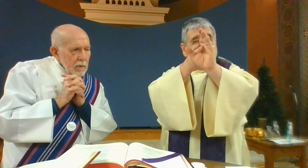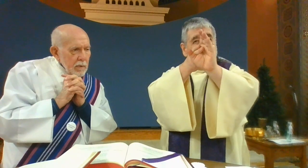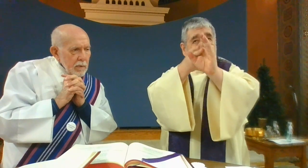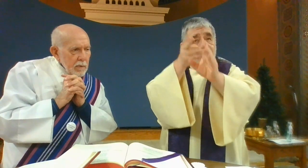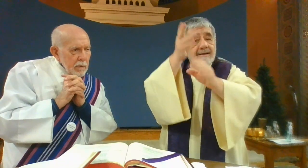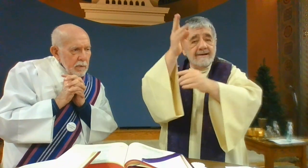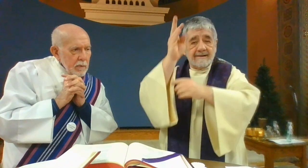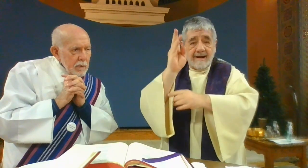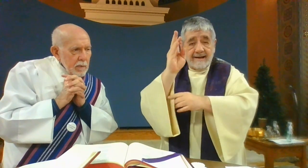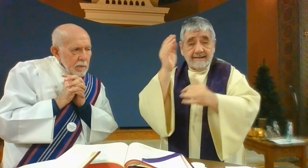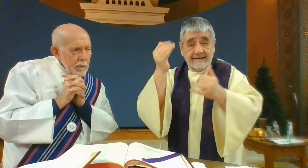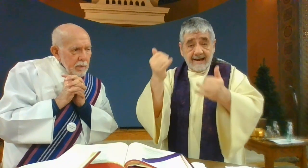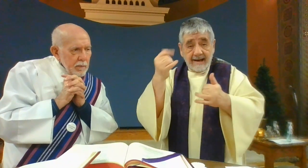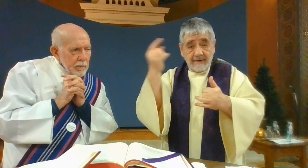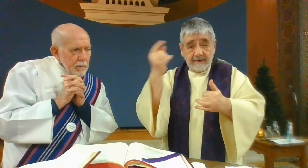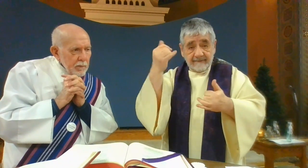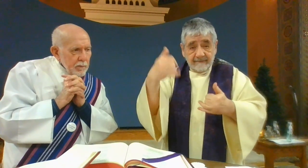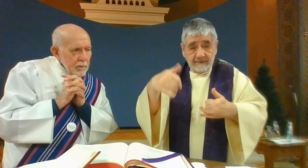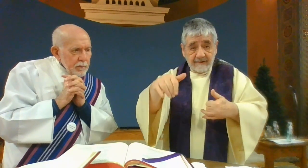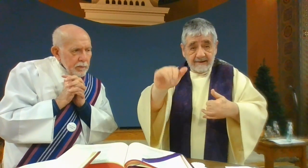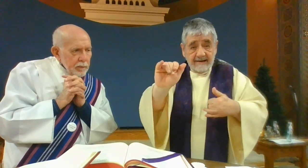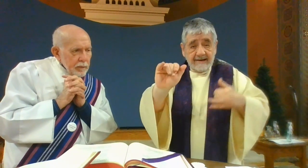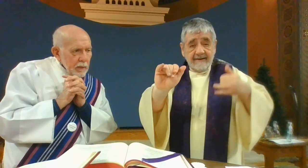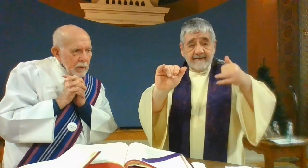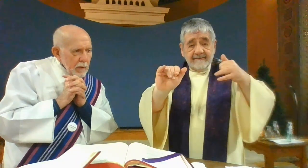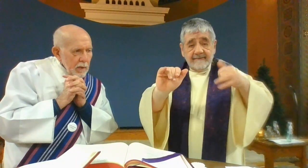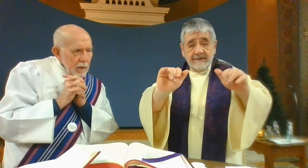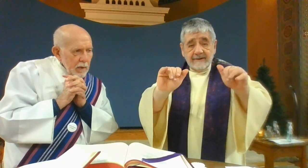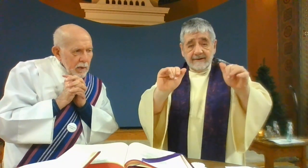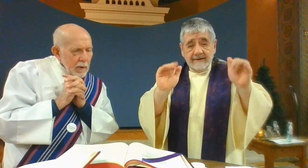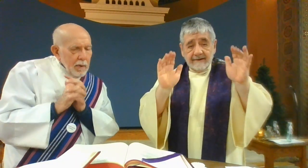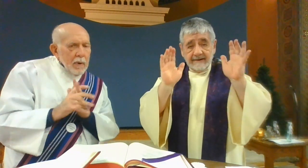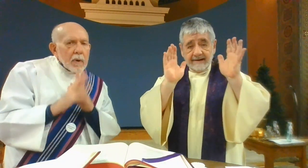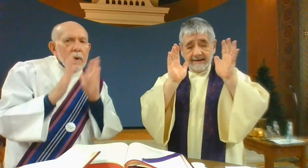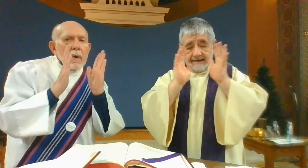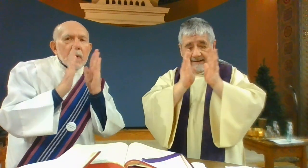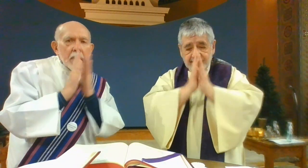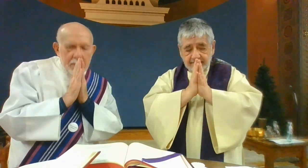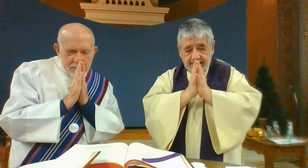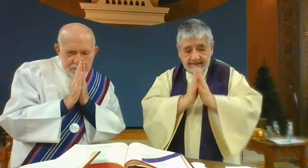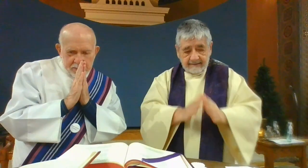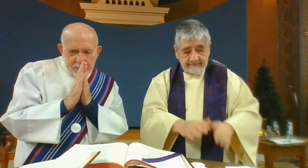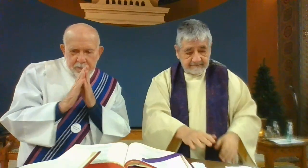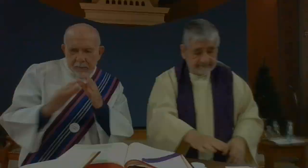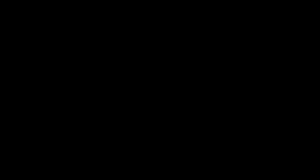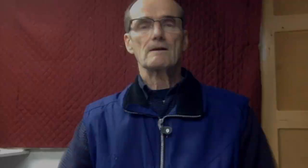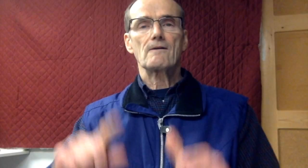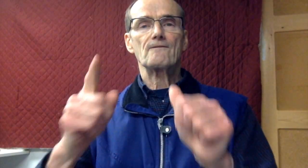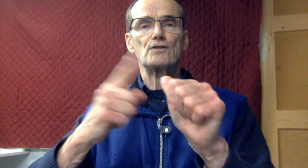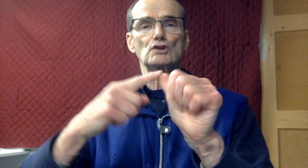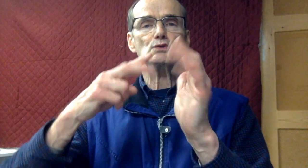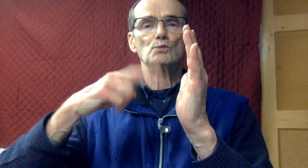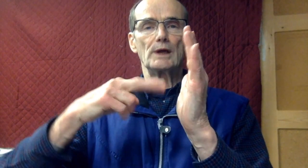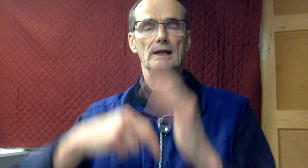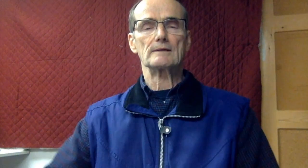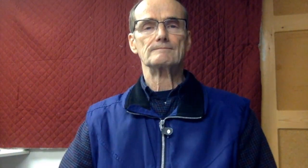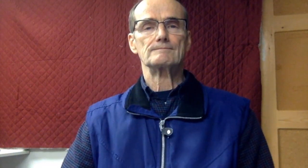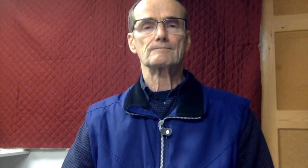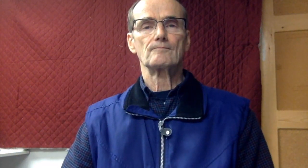in the unity of the Holy Spirit, God, forever and ever. Amen. Our